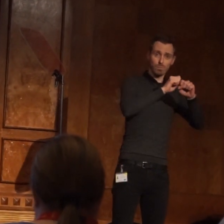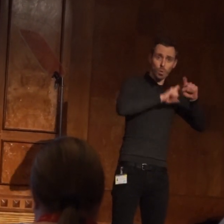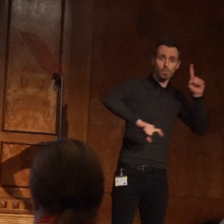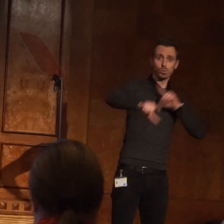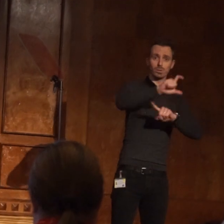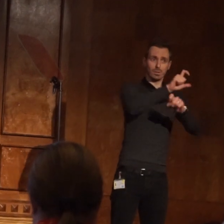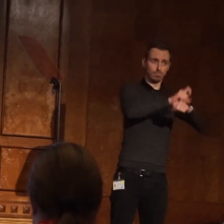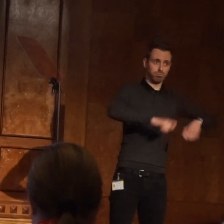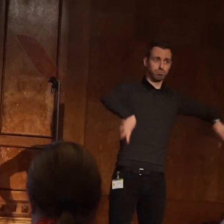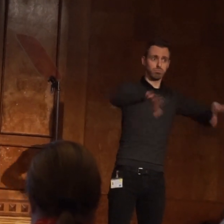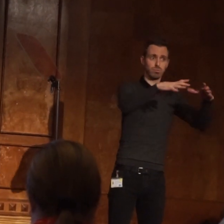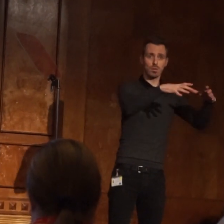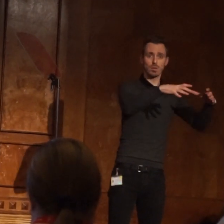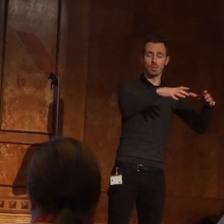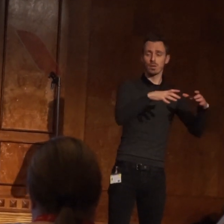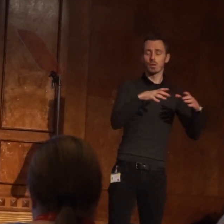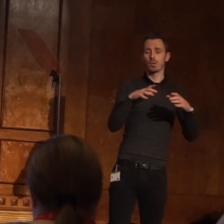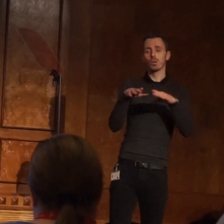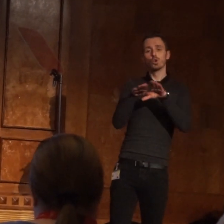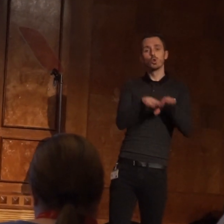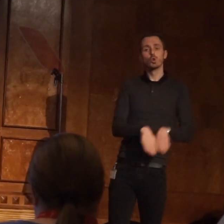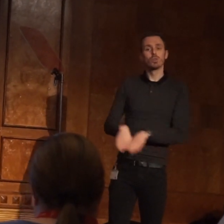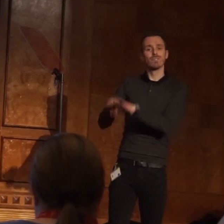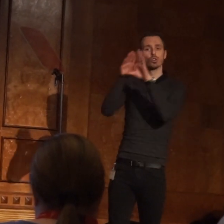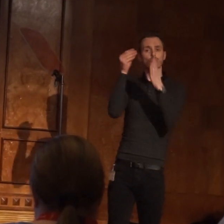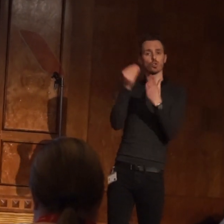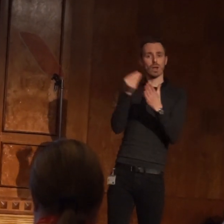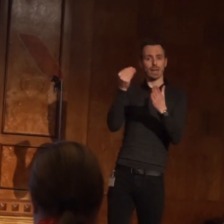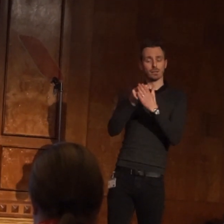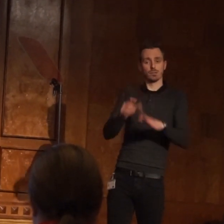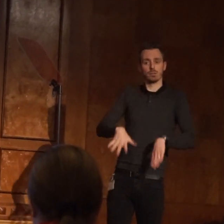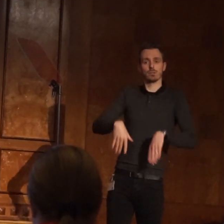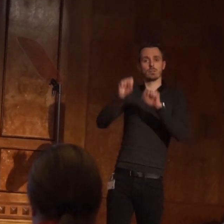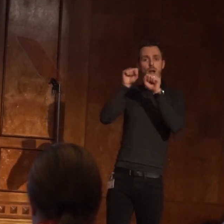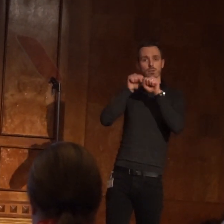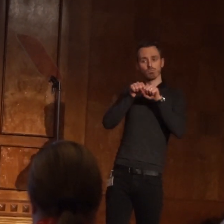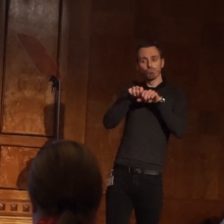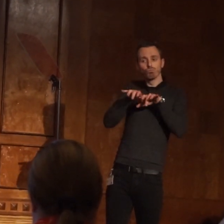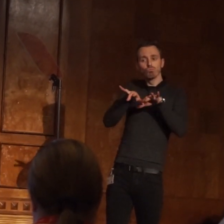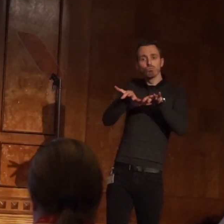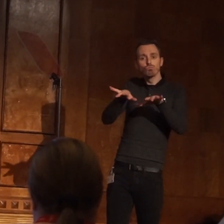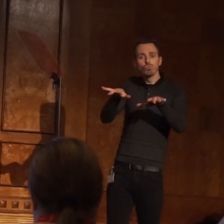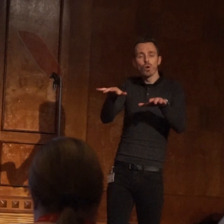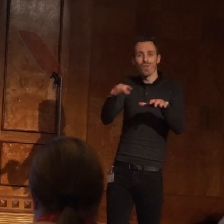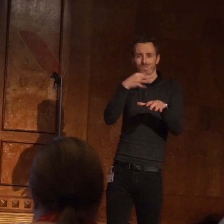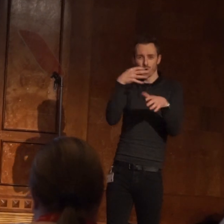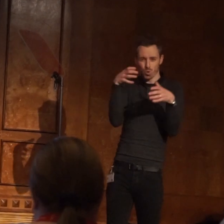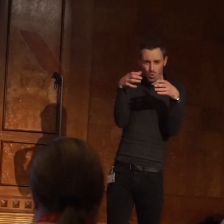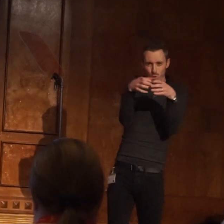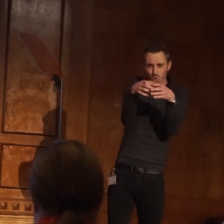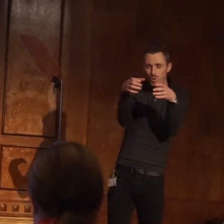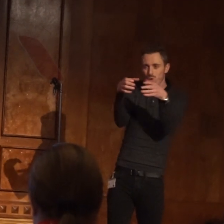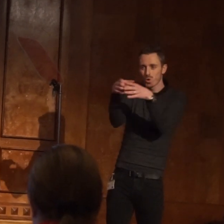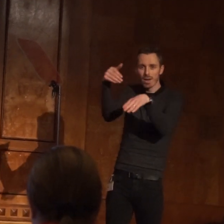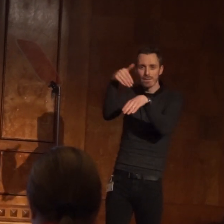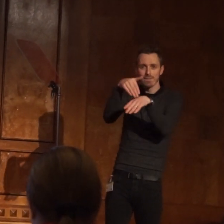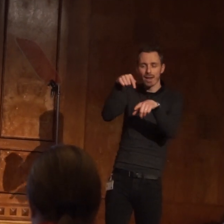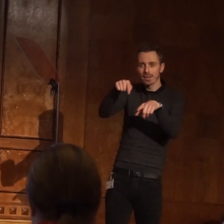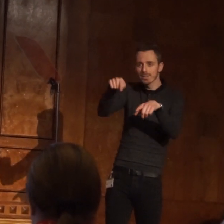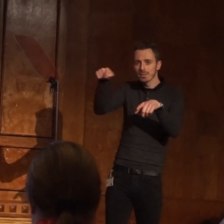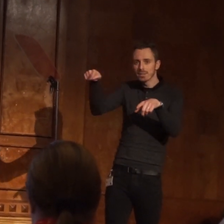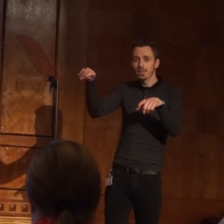credit has only been rolled out to a minority of recipients. Its punishing effects are only due to become more